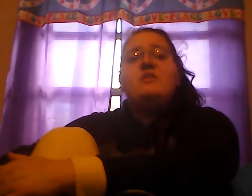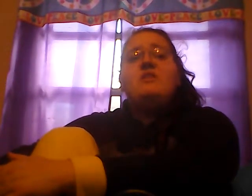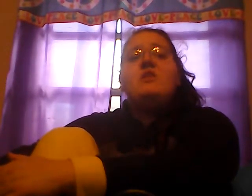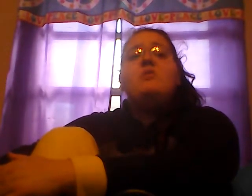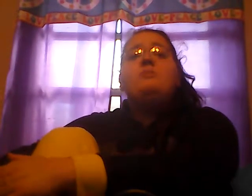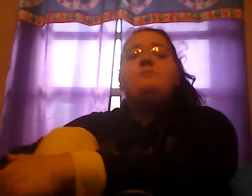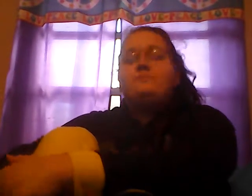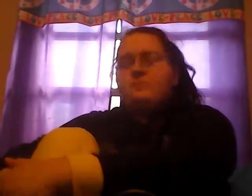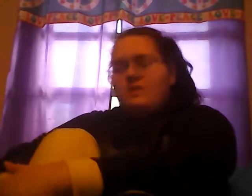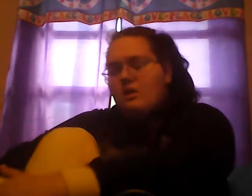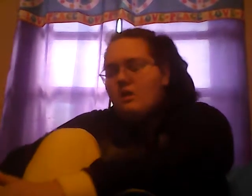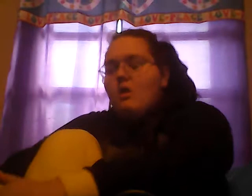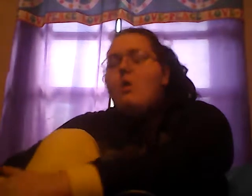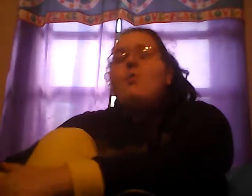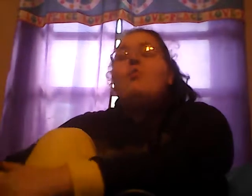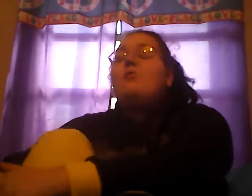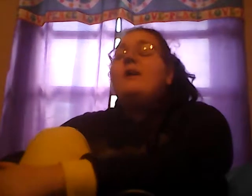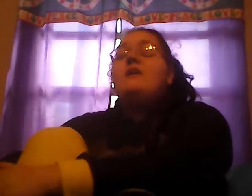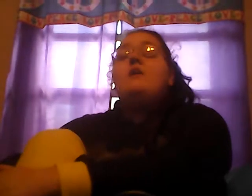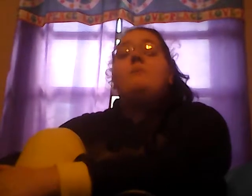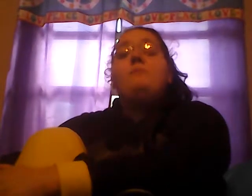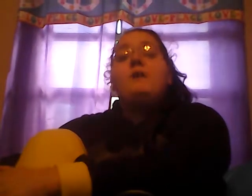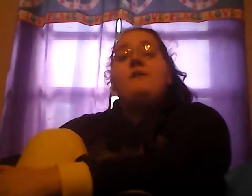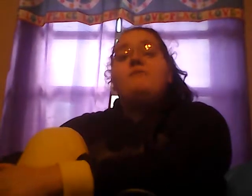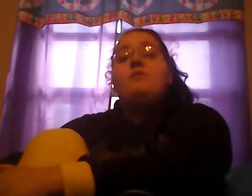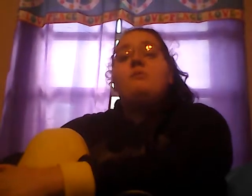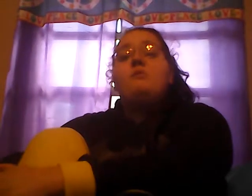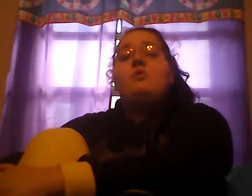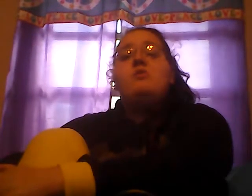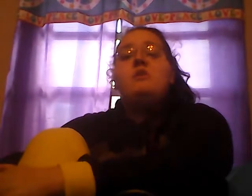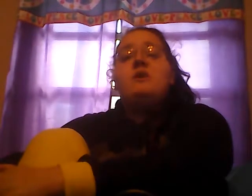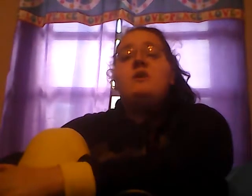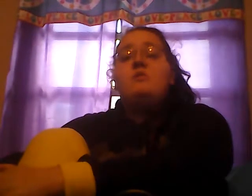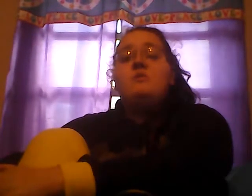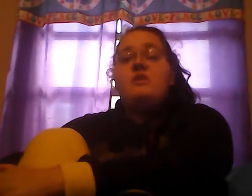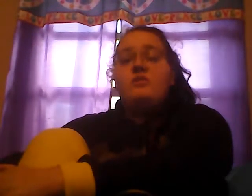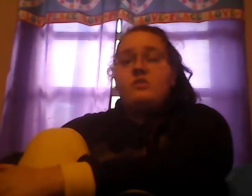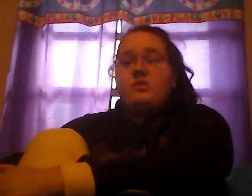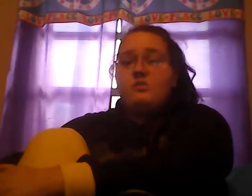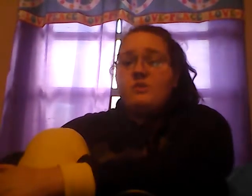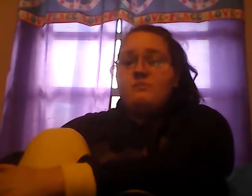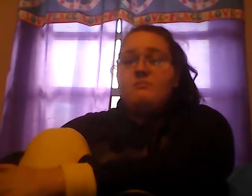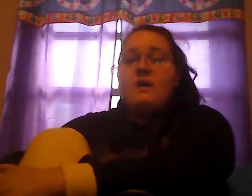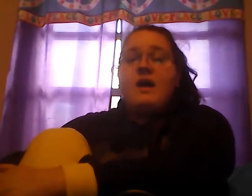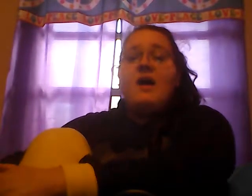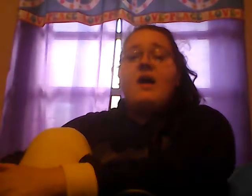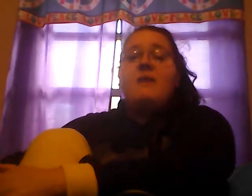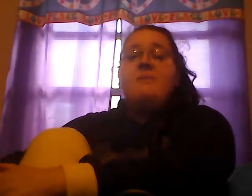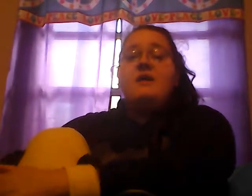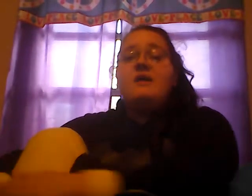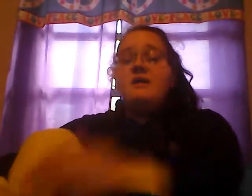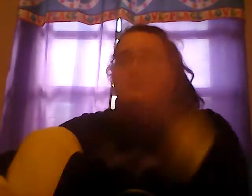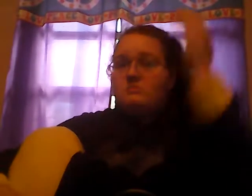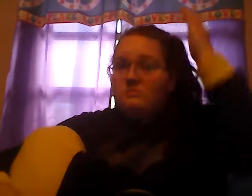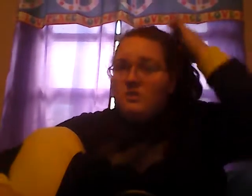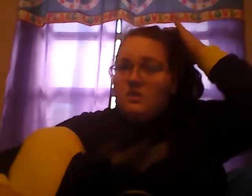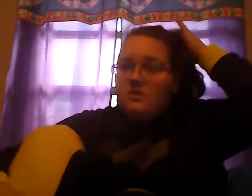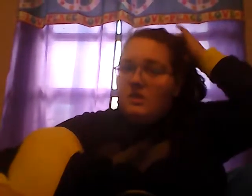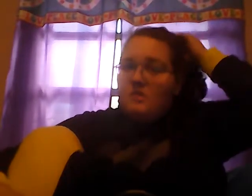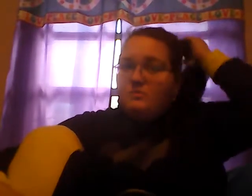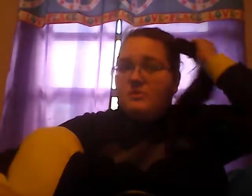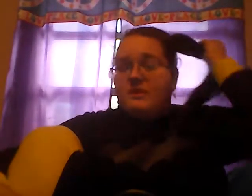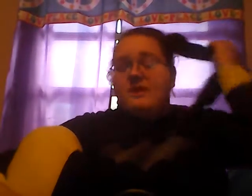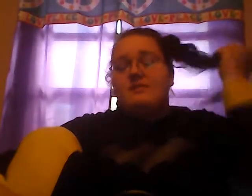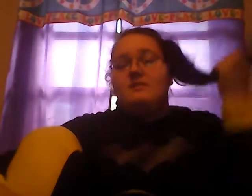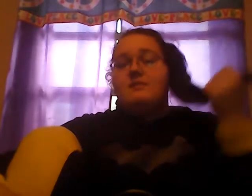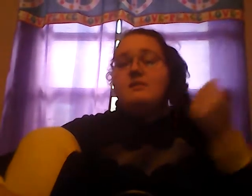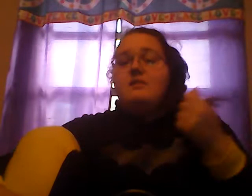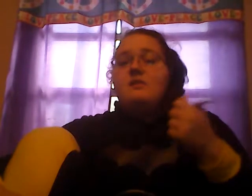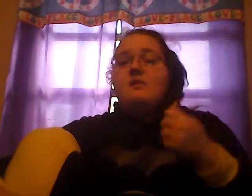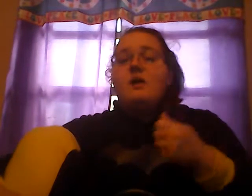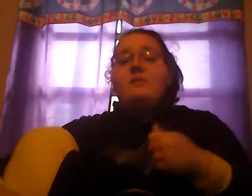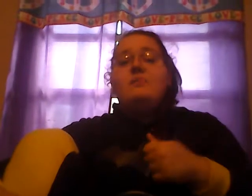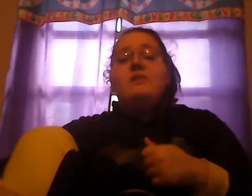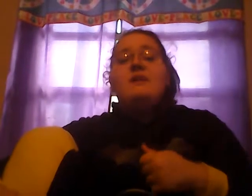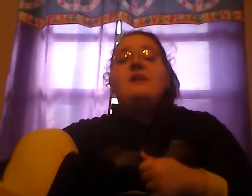you. Wake up every morning with you in my bed. That's precisely what I plan